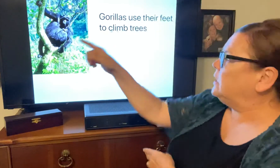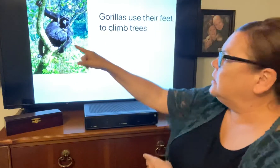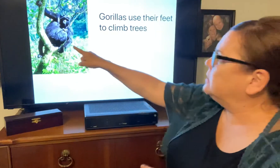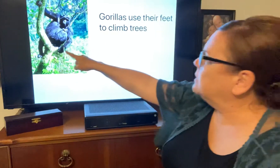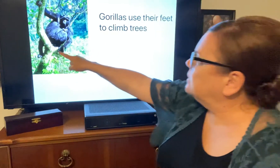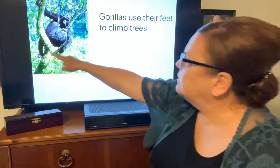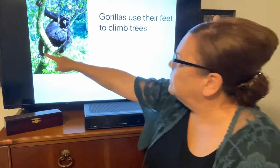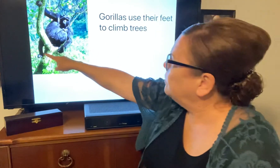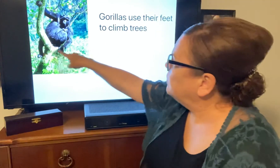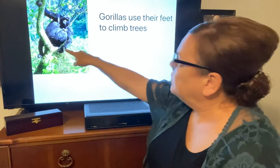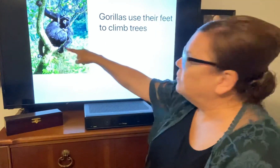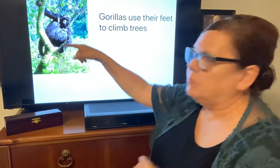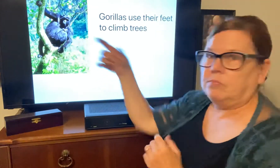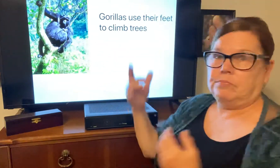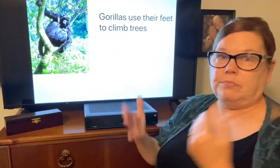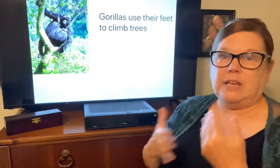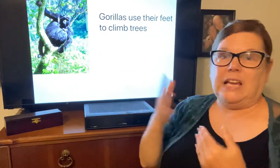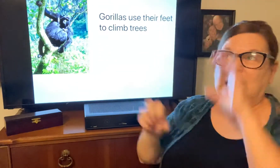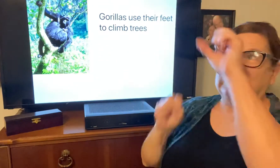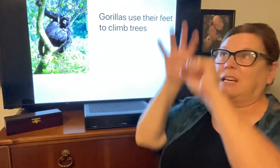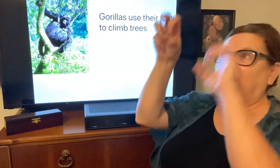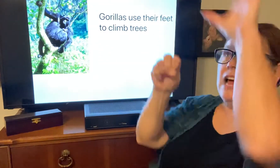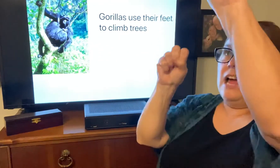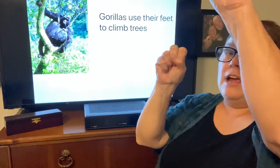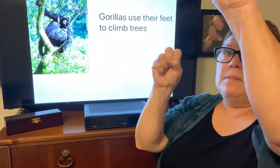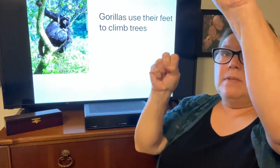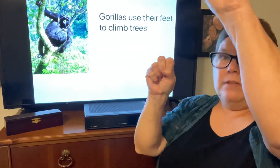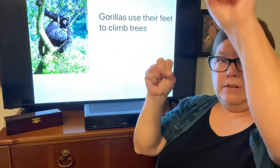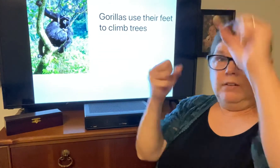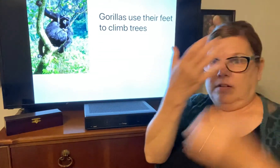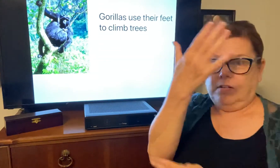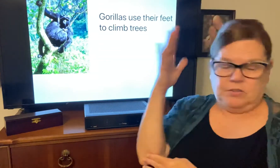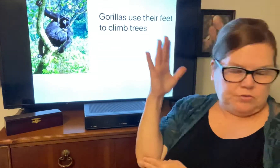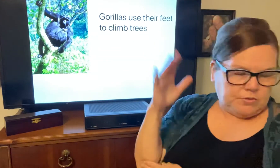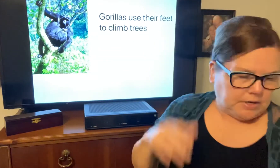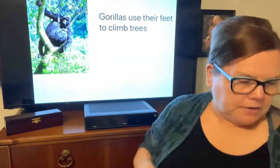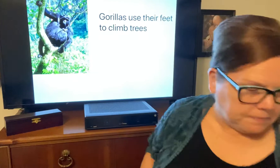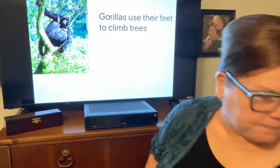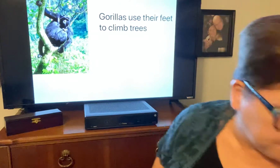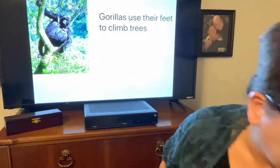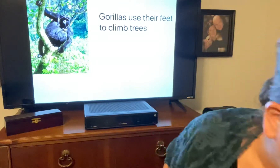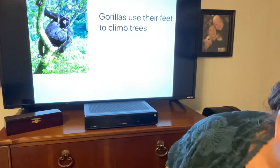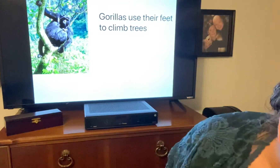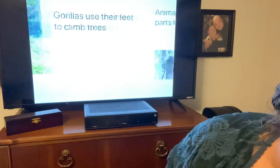trees. They easily climb on the tree.